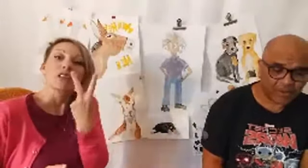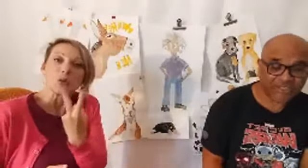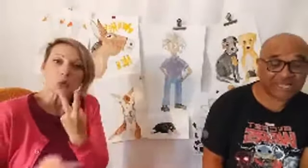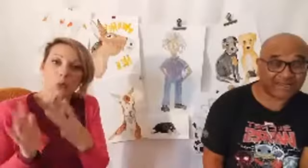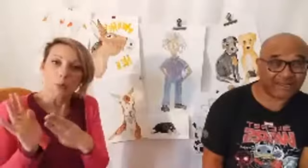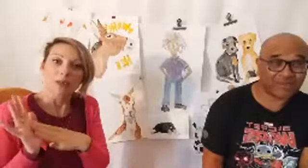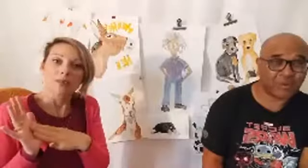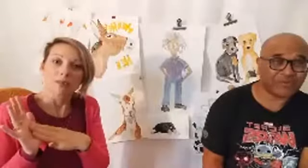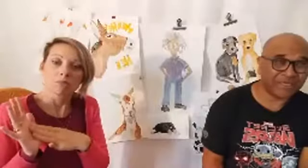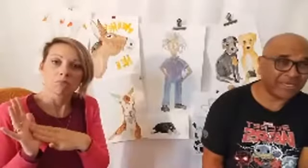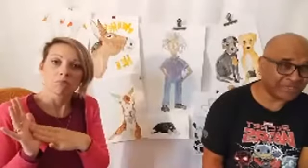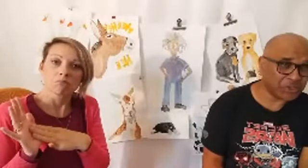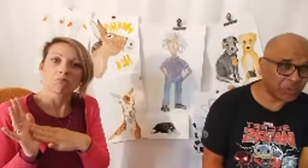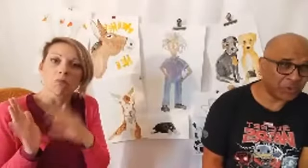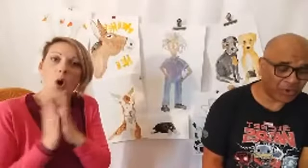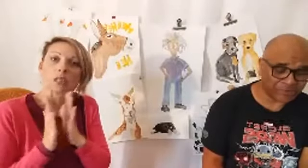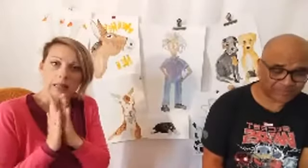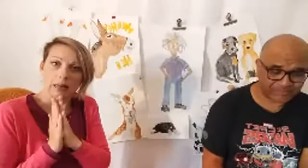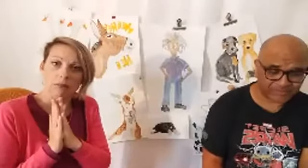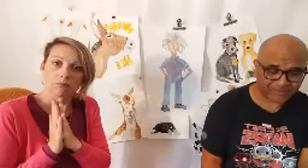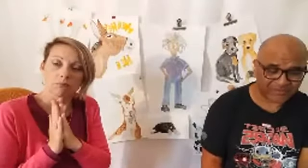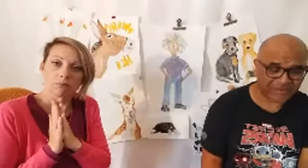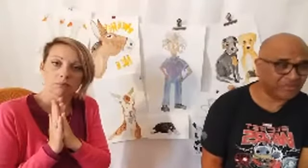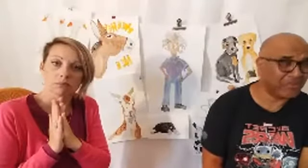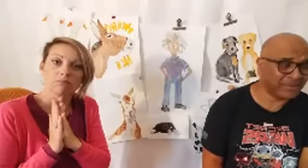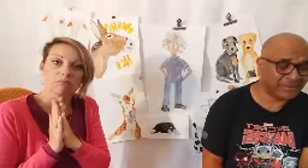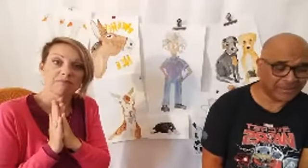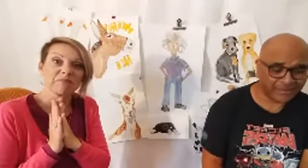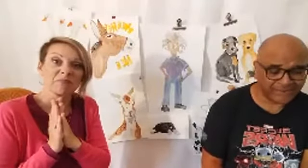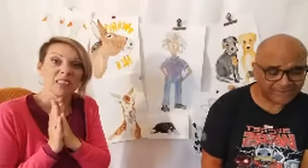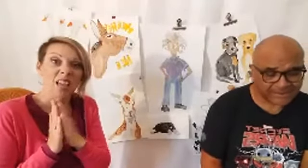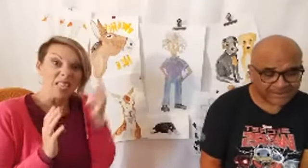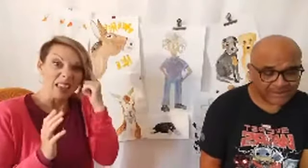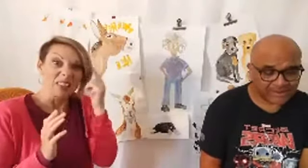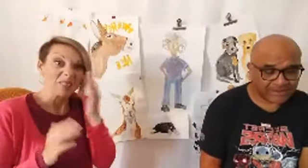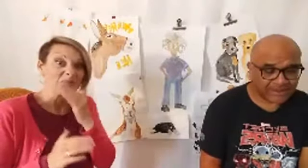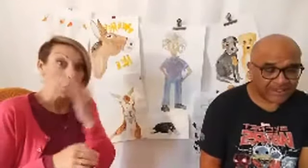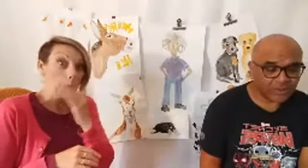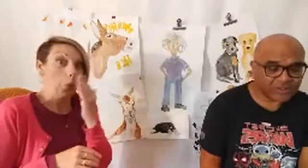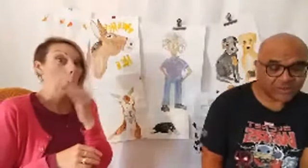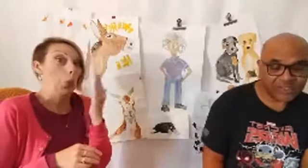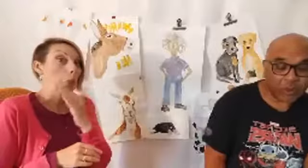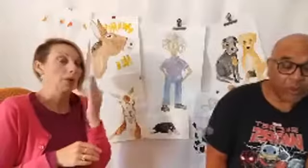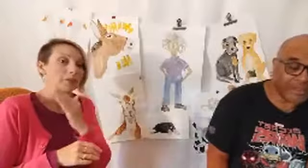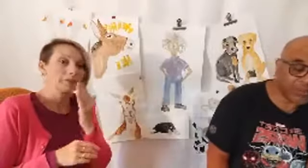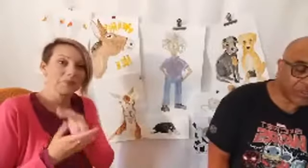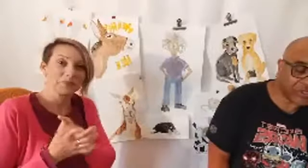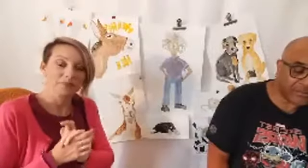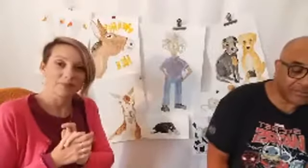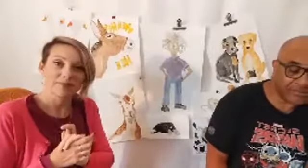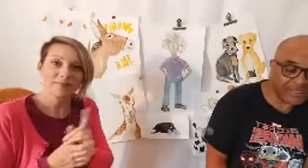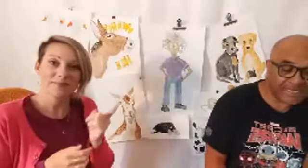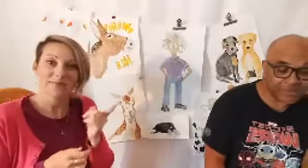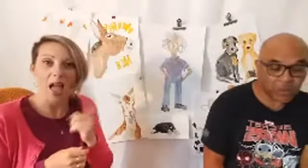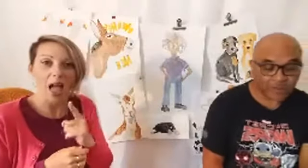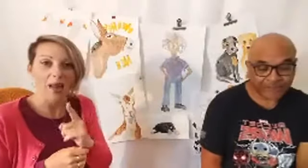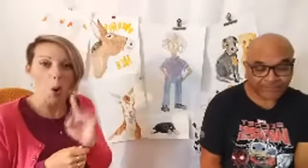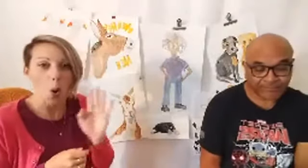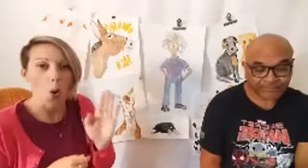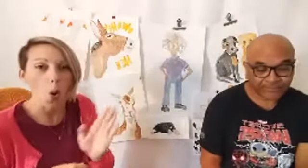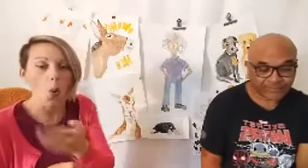On a Sunday, whether he needed to or not. I think he probably did. He also did all his washing the next